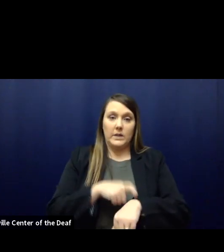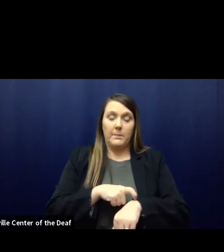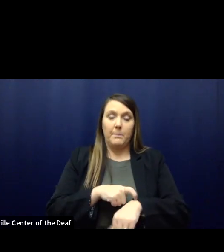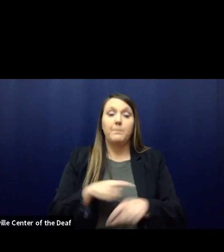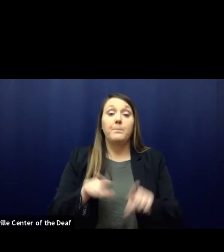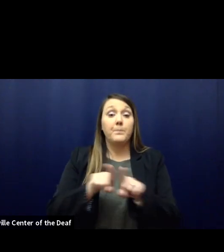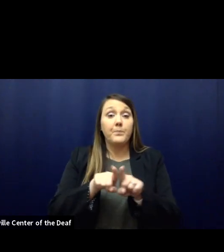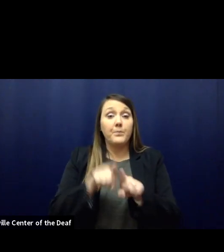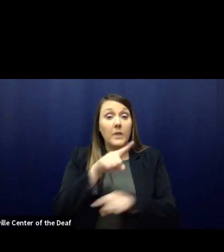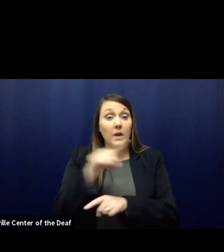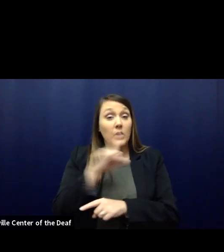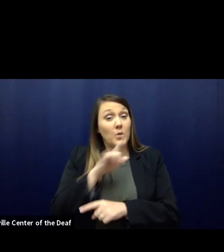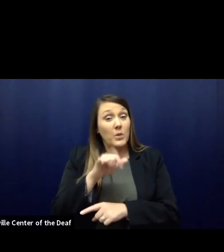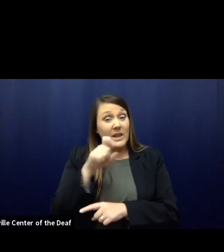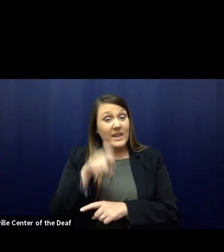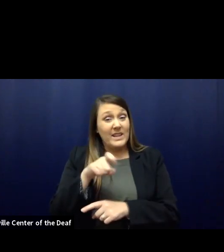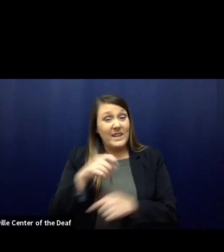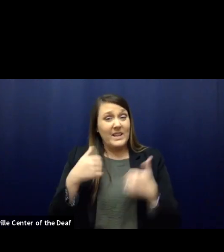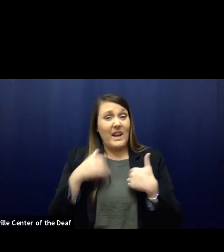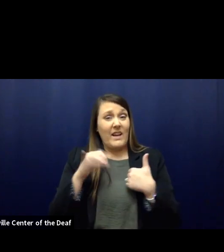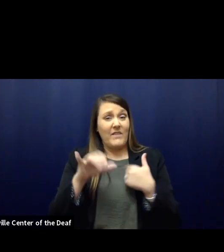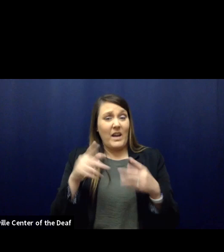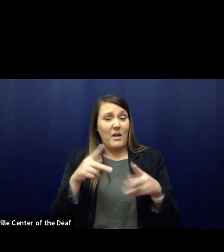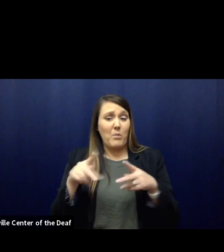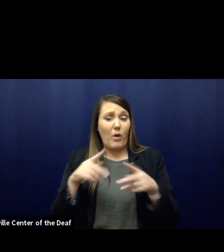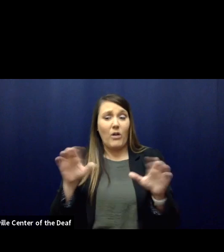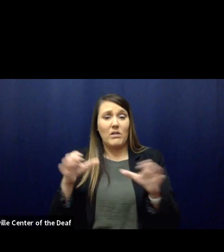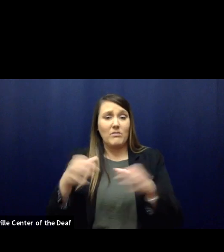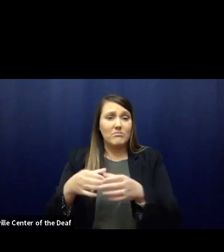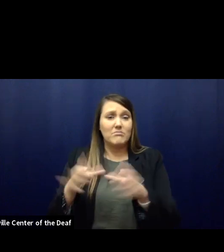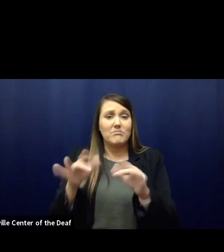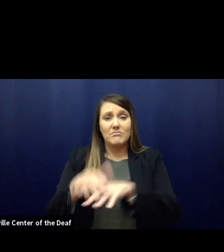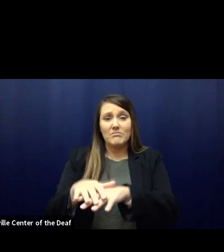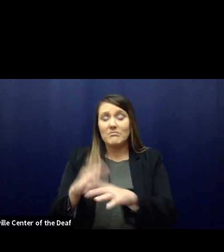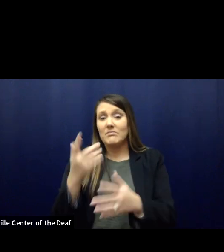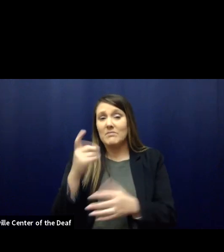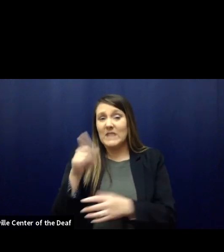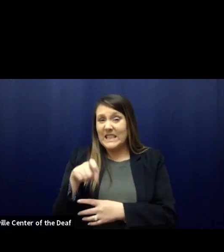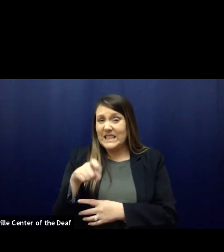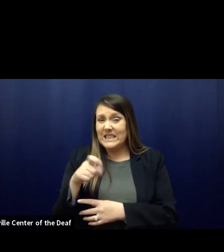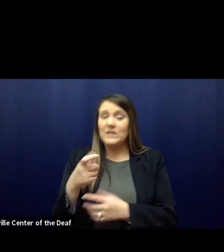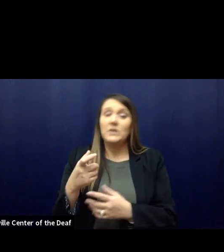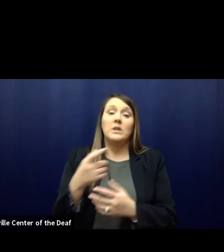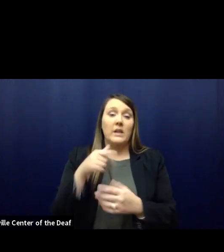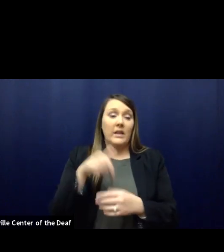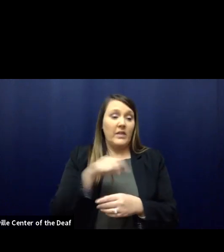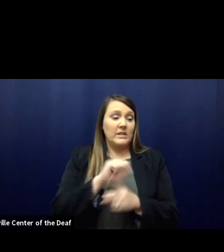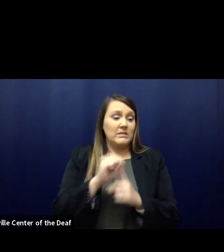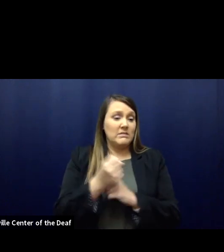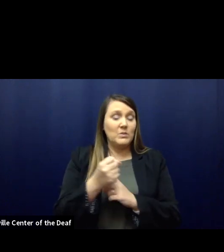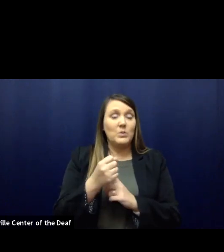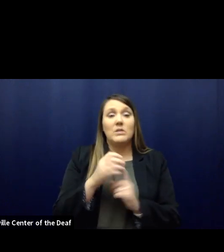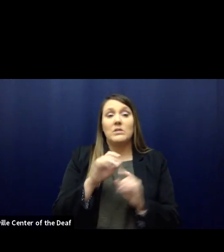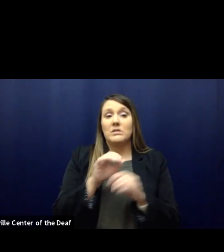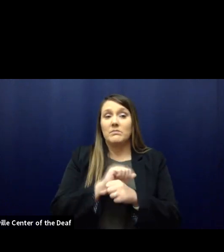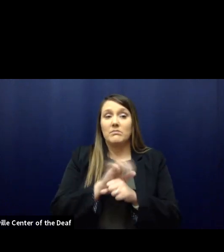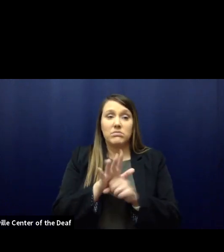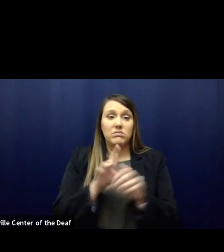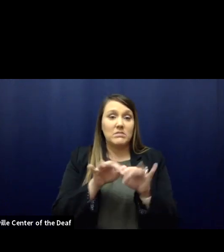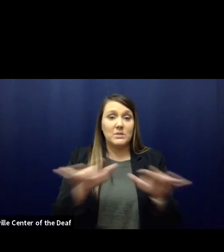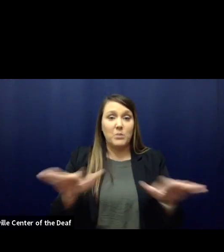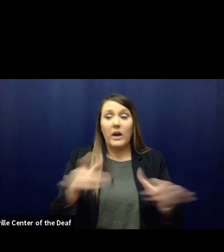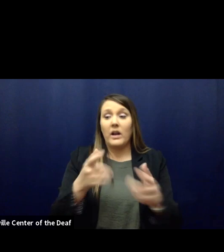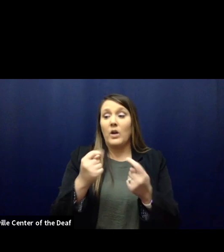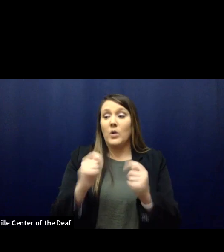Also, do you really need to have that gathering? Consider that in this setting when we have disease spreading and we're trying to have an impact and